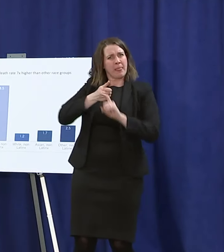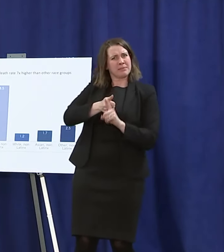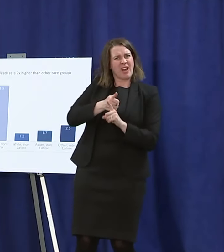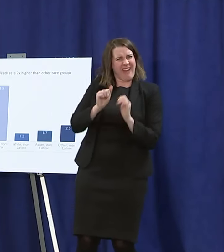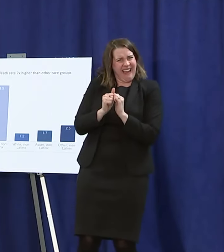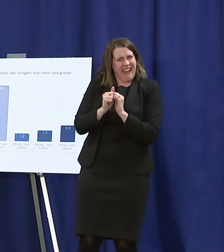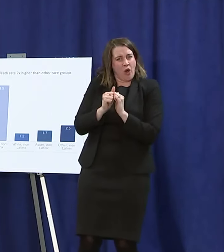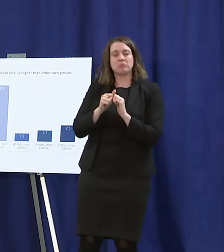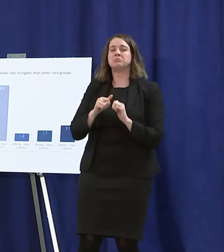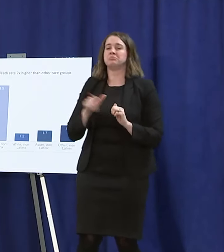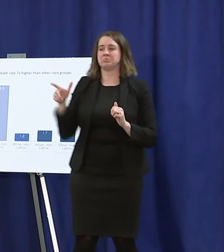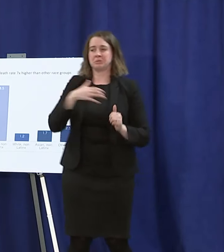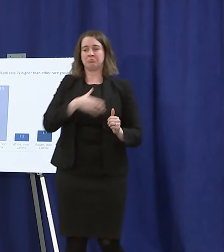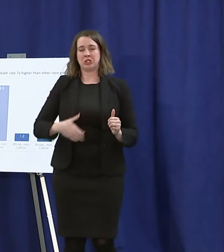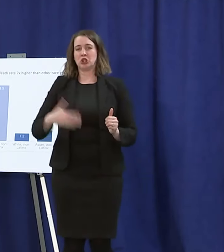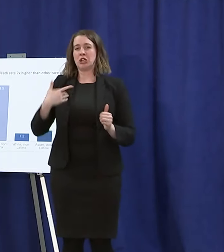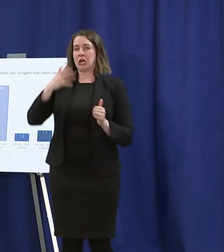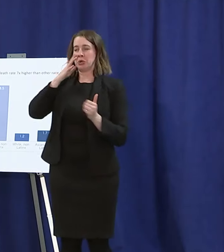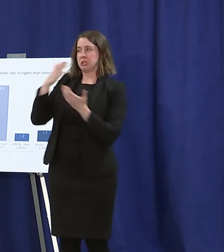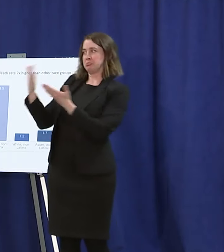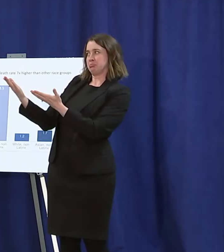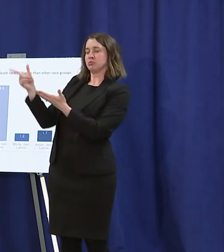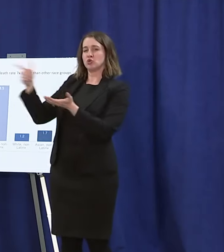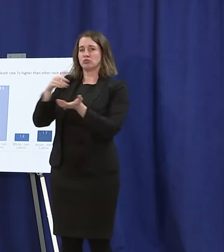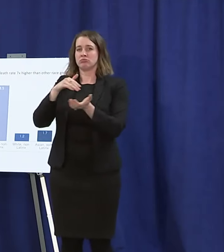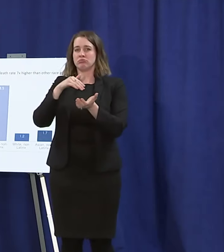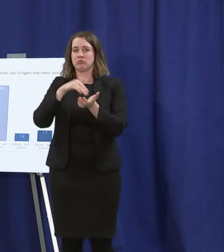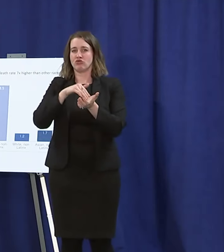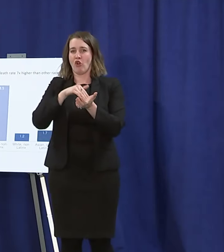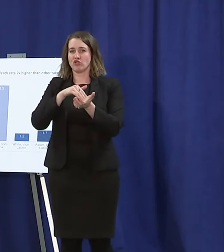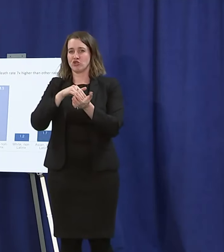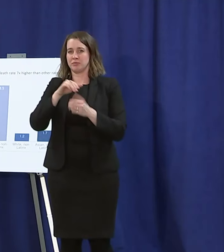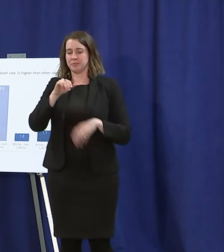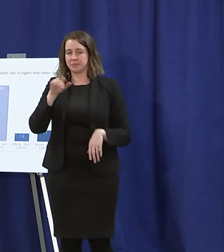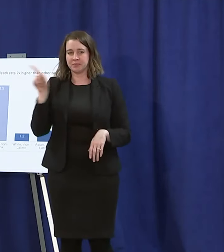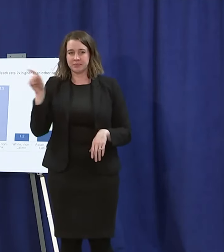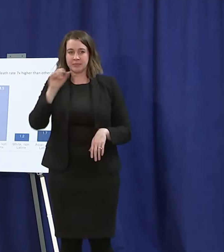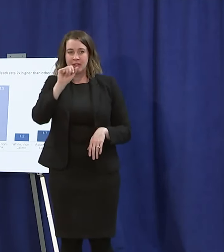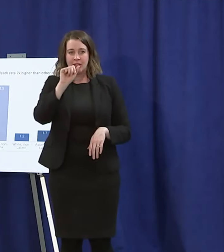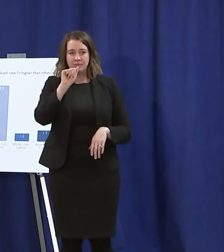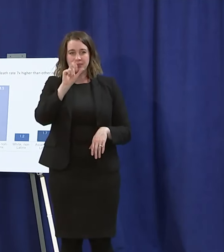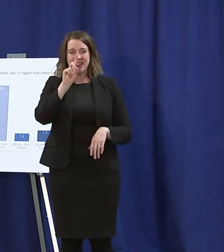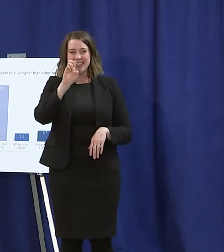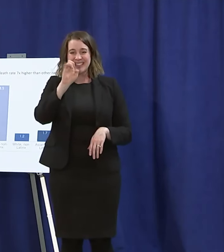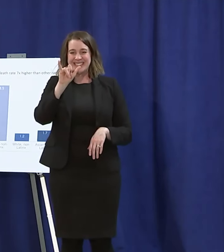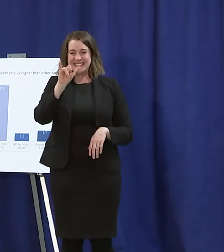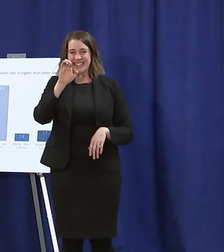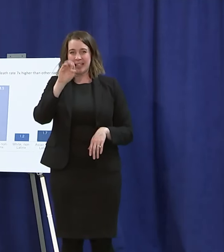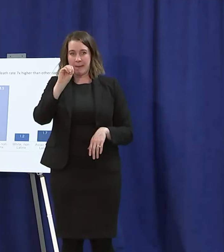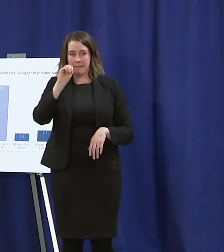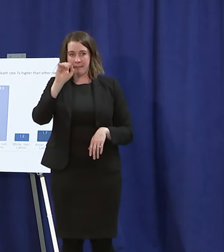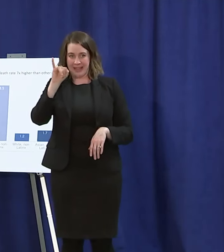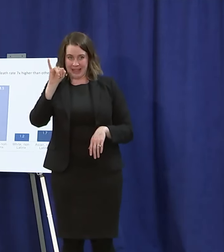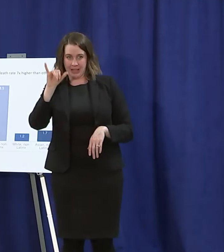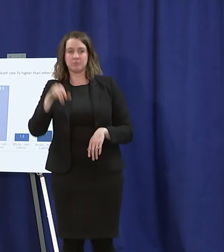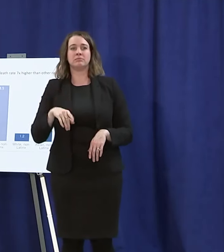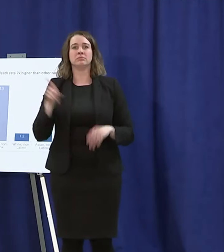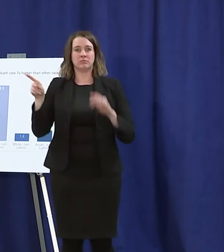refer to the doctor, and Dr. Adime really, I thought, expressed that very eloquently.